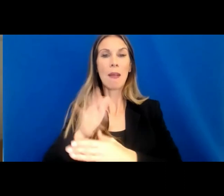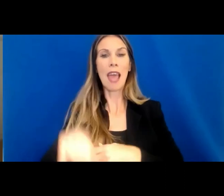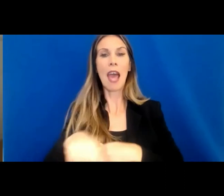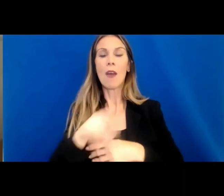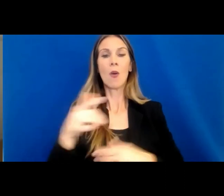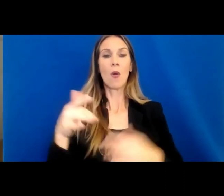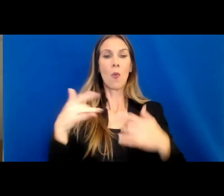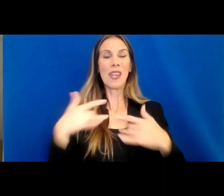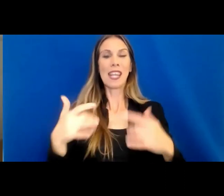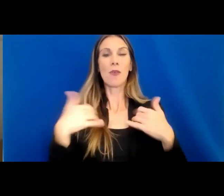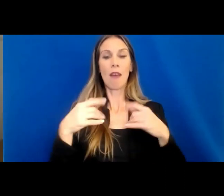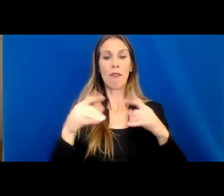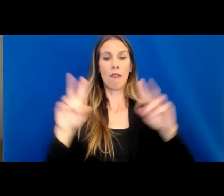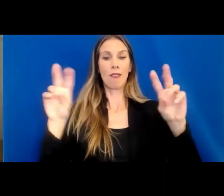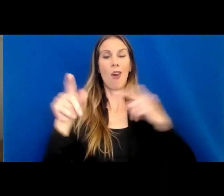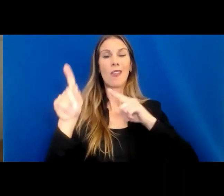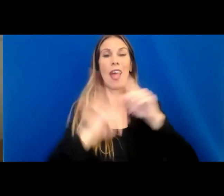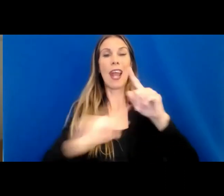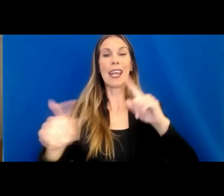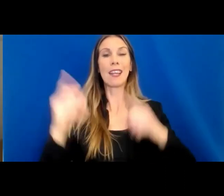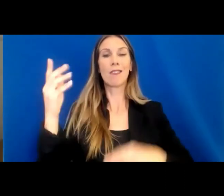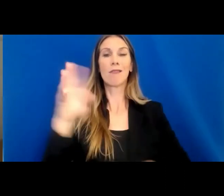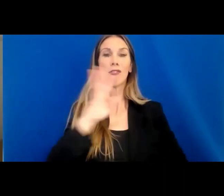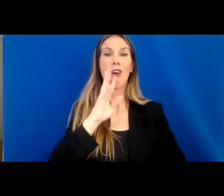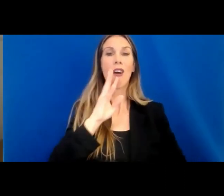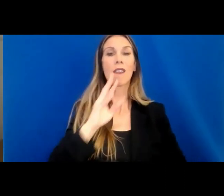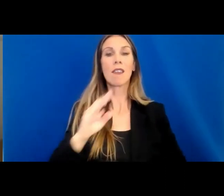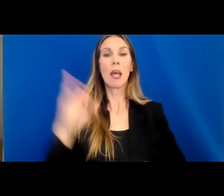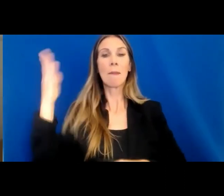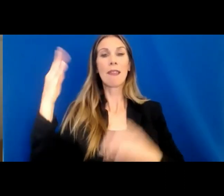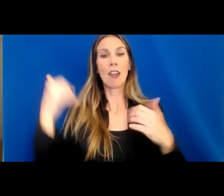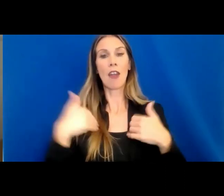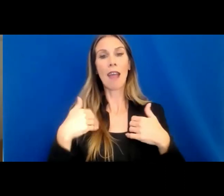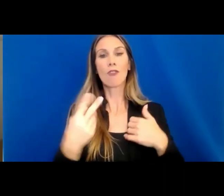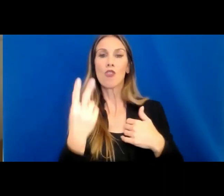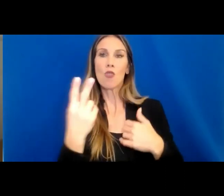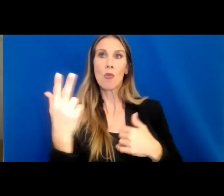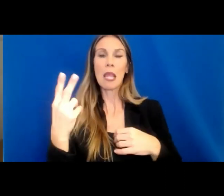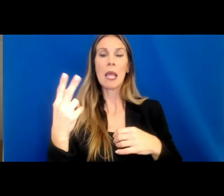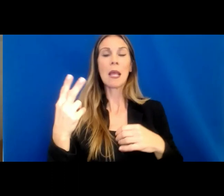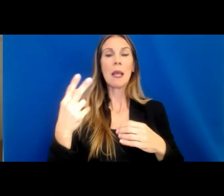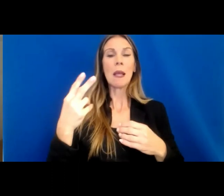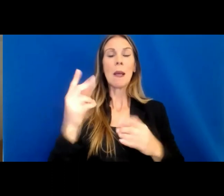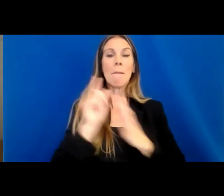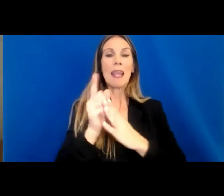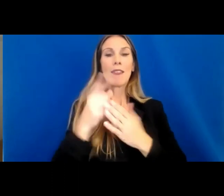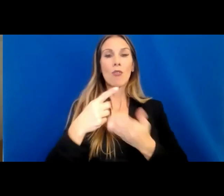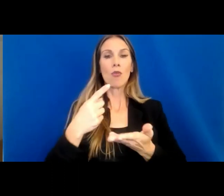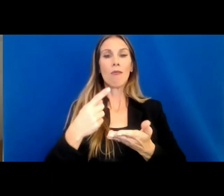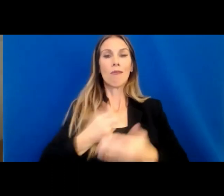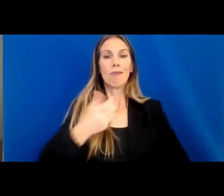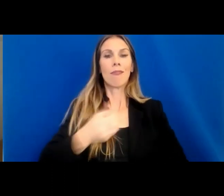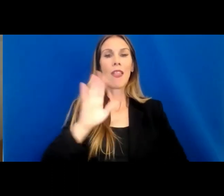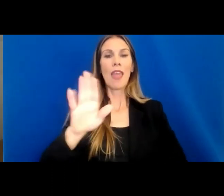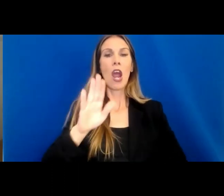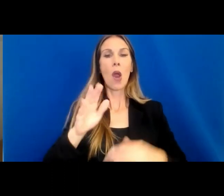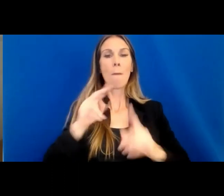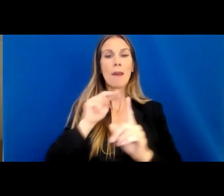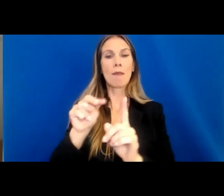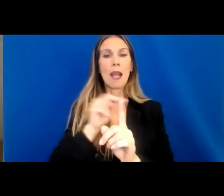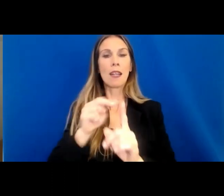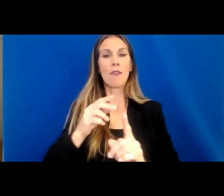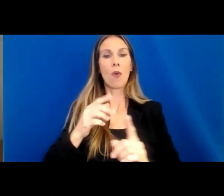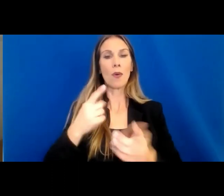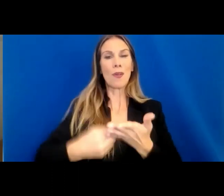talks where each presenter gets 2 or 3 minutes to get their perspective or their concerns or their issues on the table. And then there's